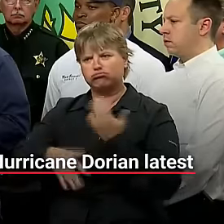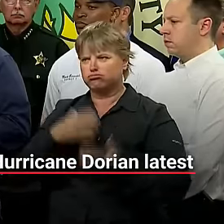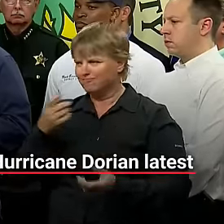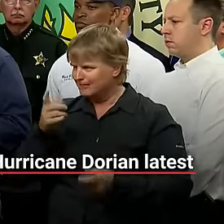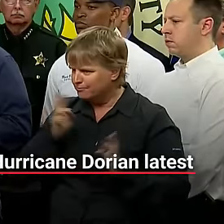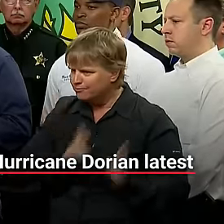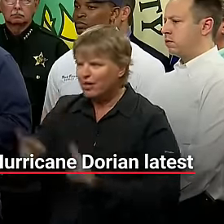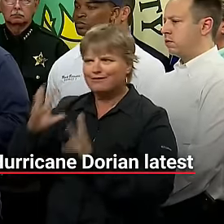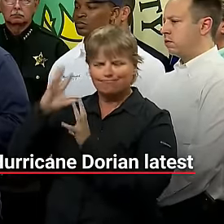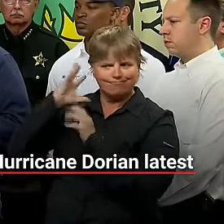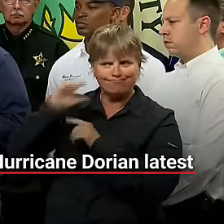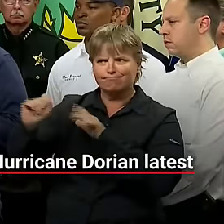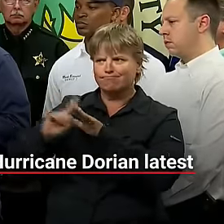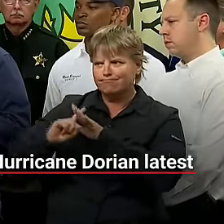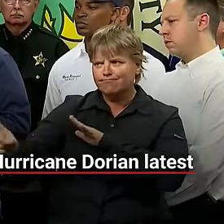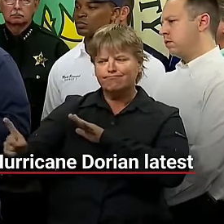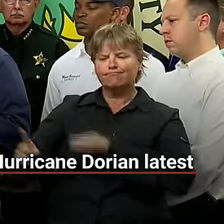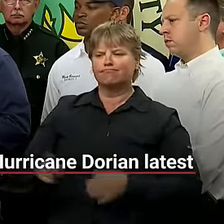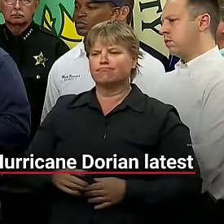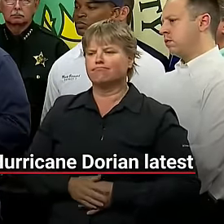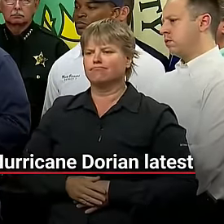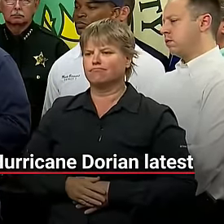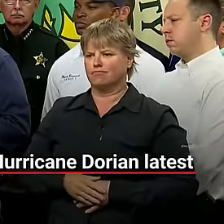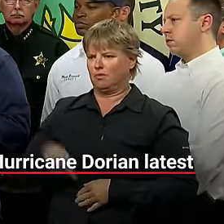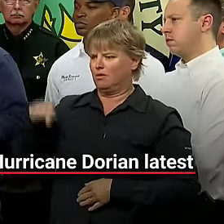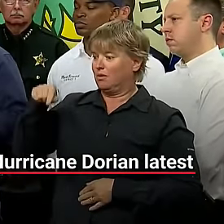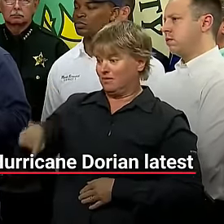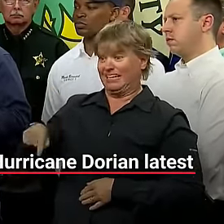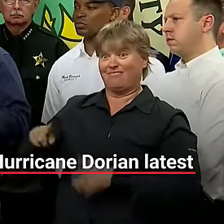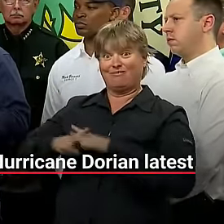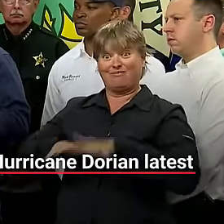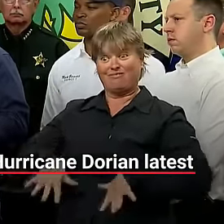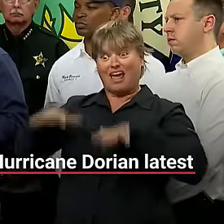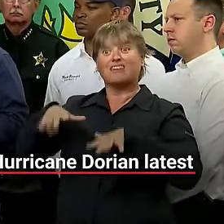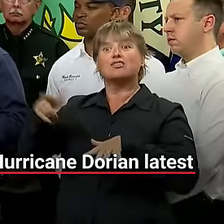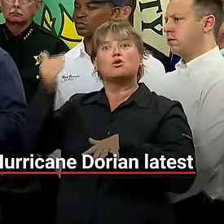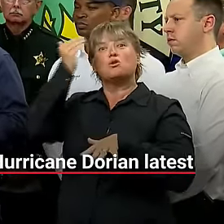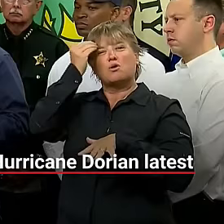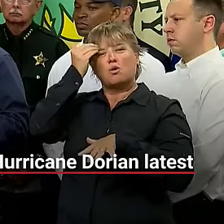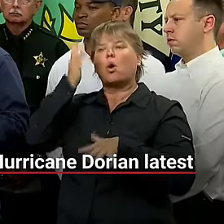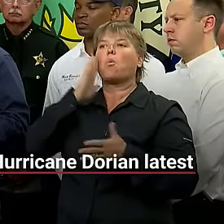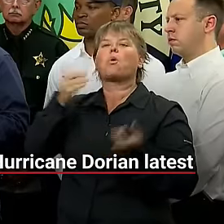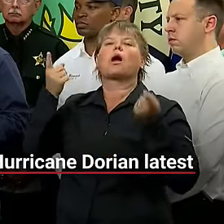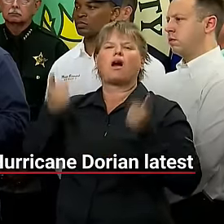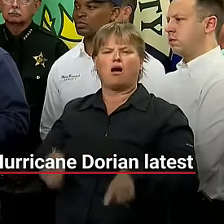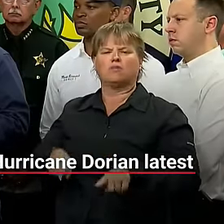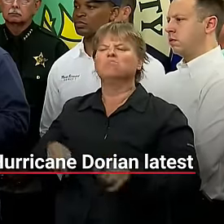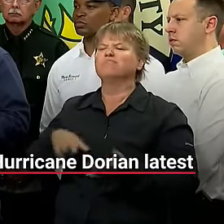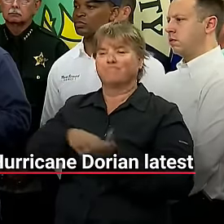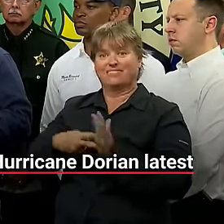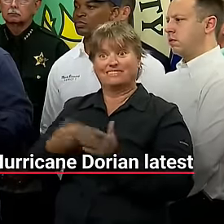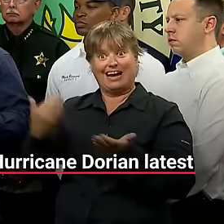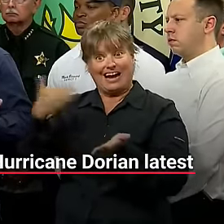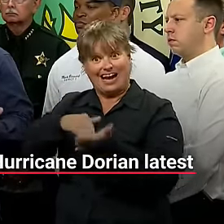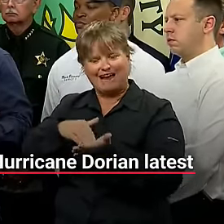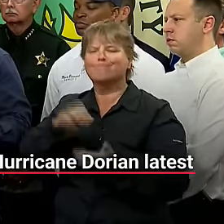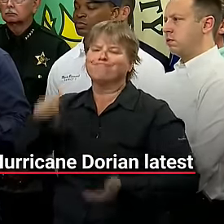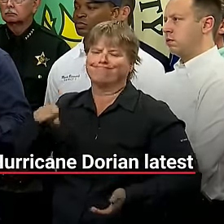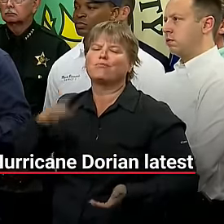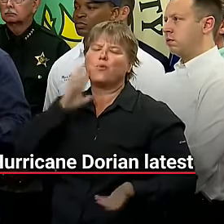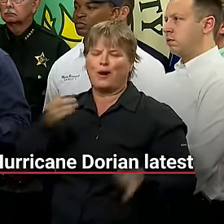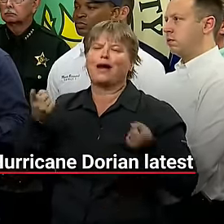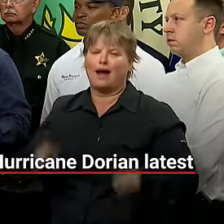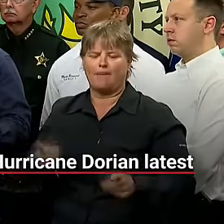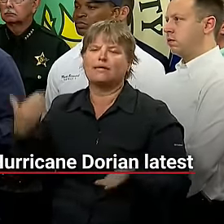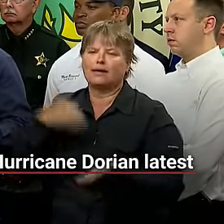you're likely to lose power and act accordingly. So the time to act is now. This storm is